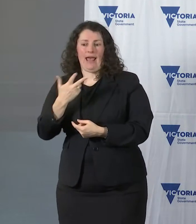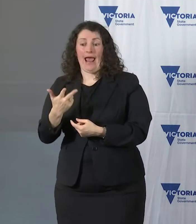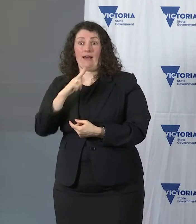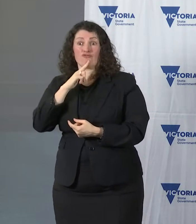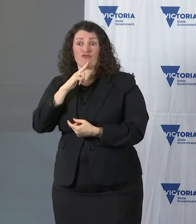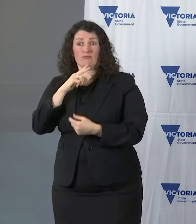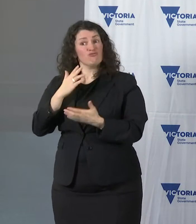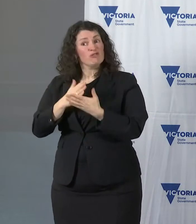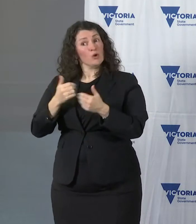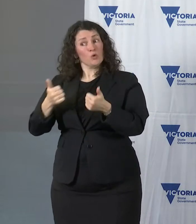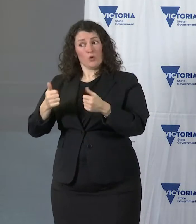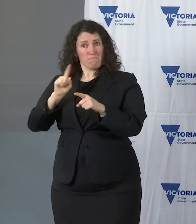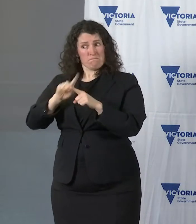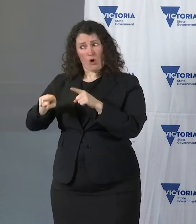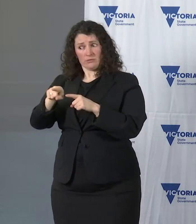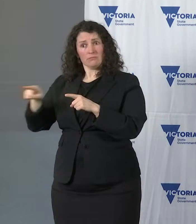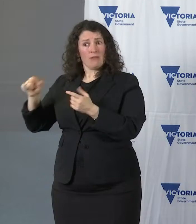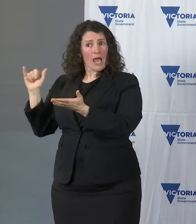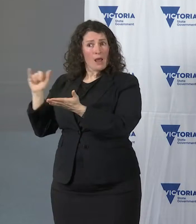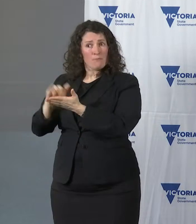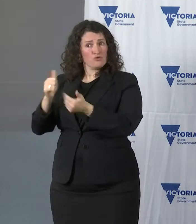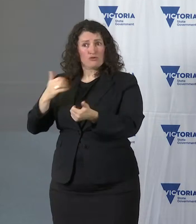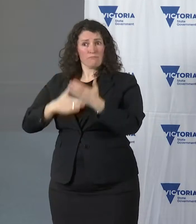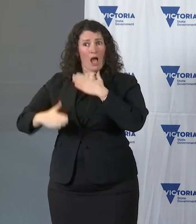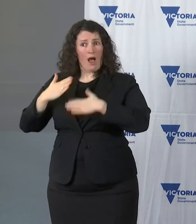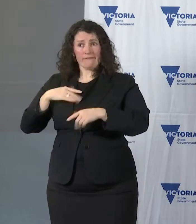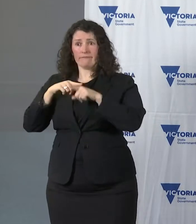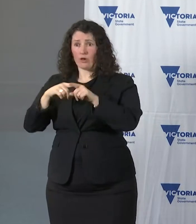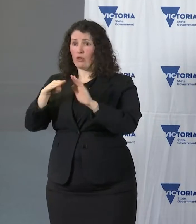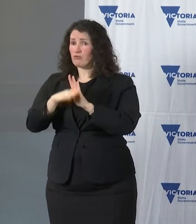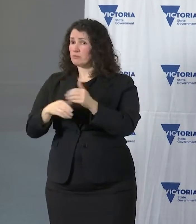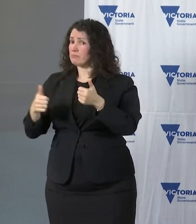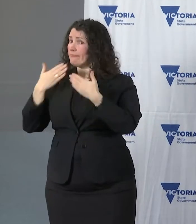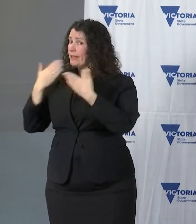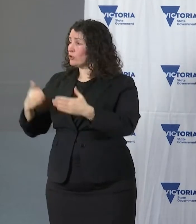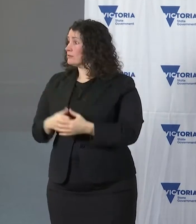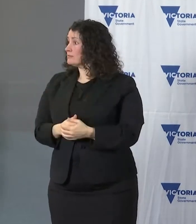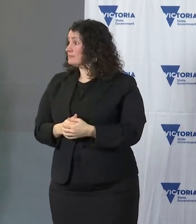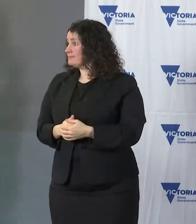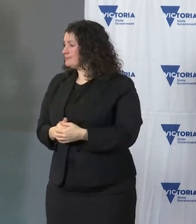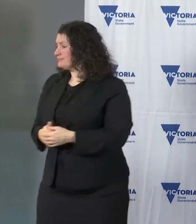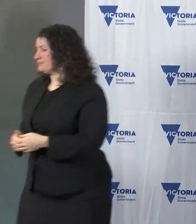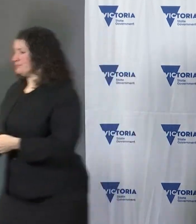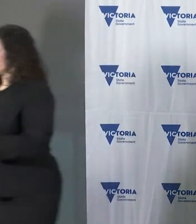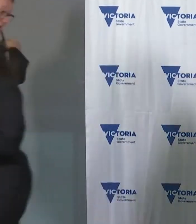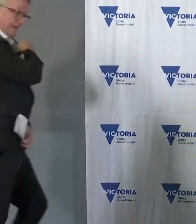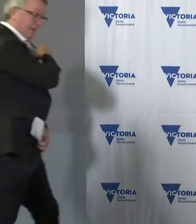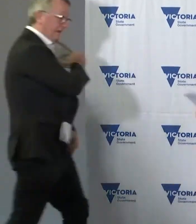to stay open as much as possible. I'll pass back to the Minister for questions.